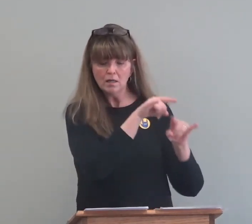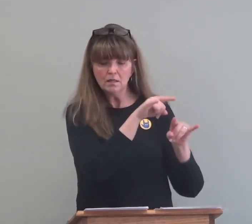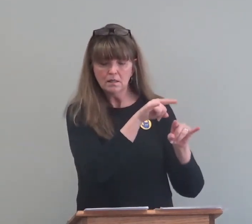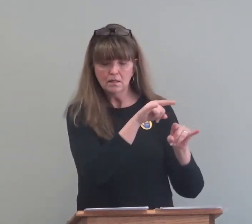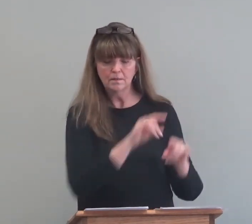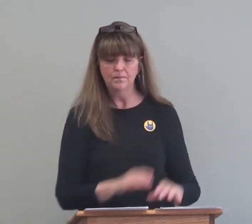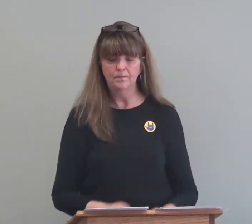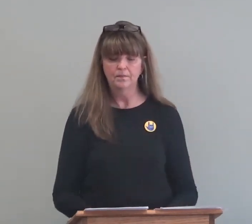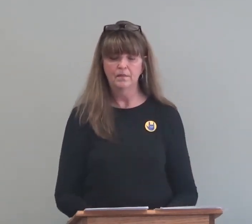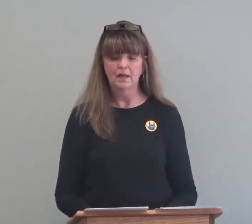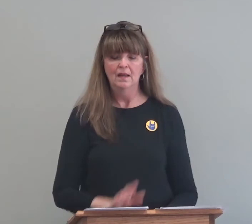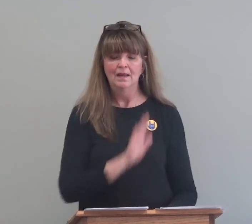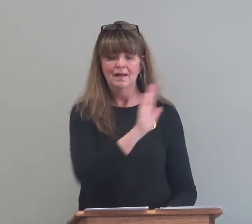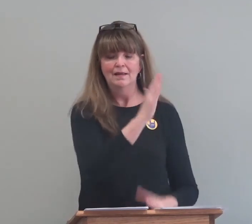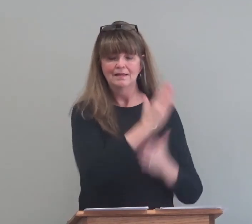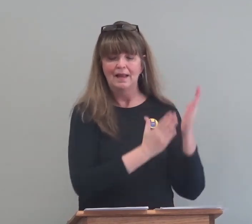He will be mocked.